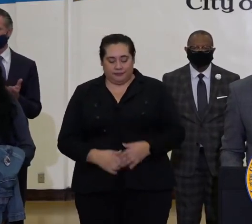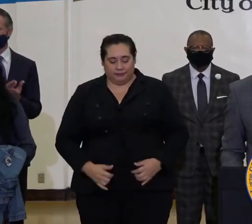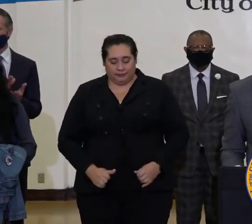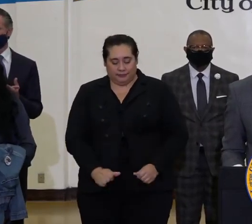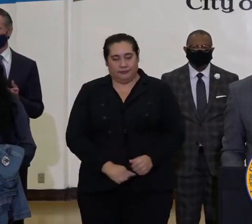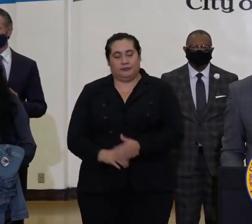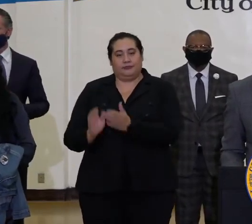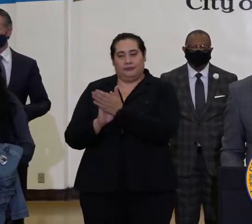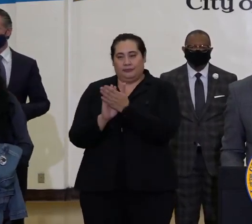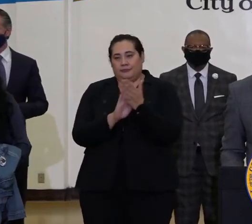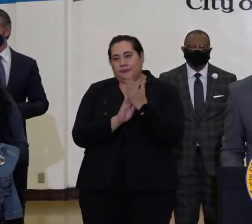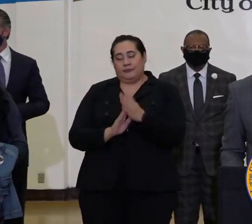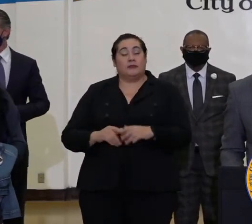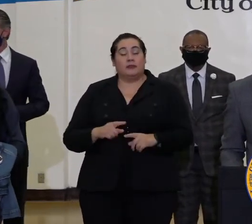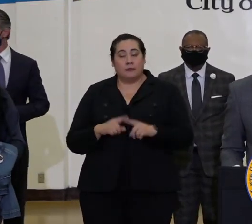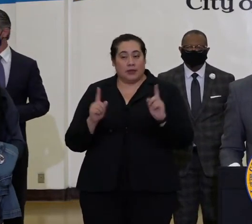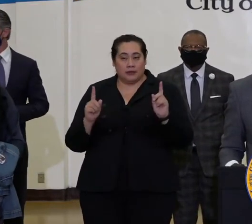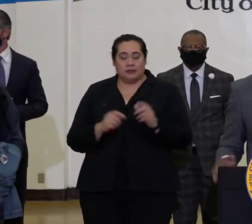But